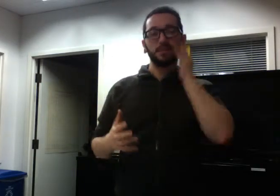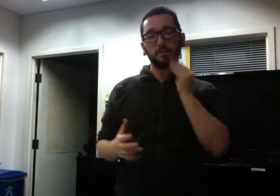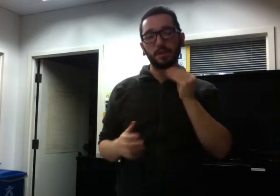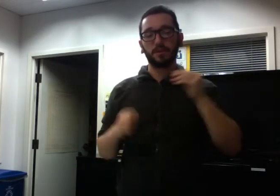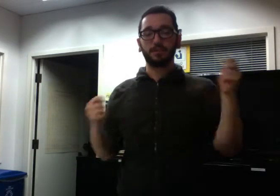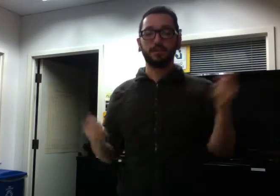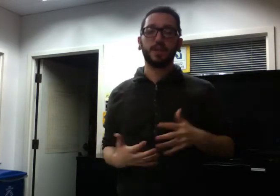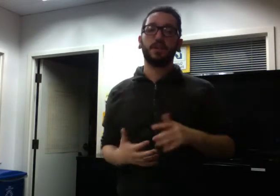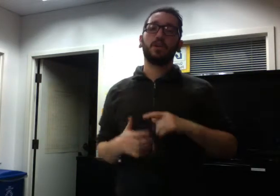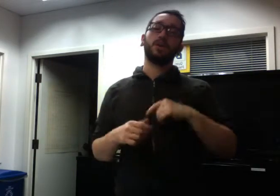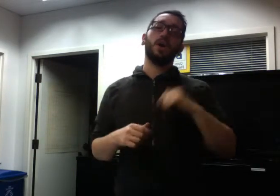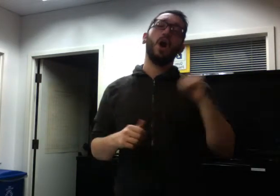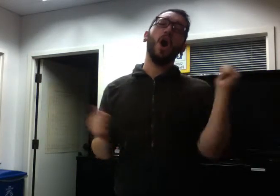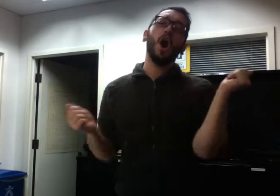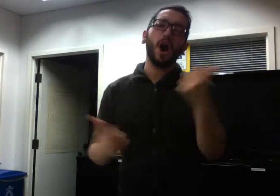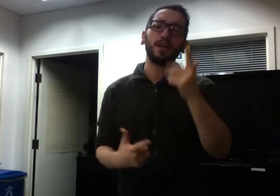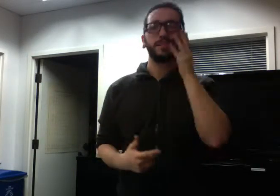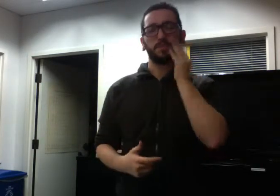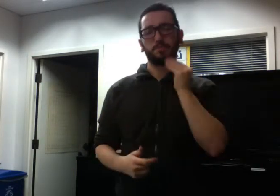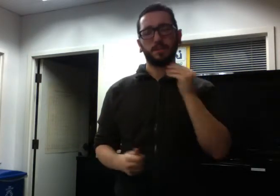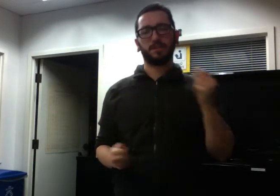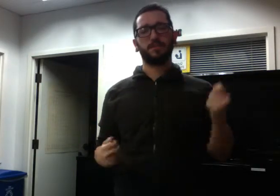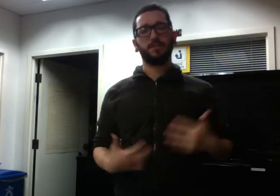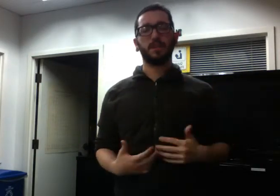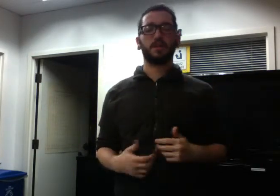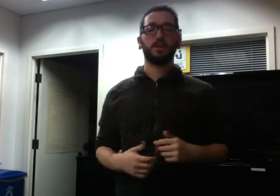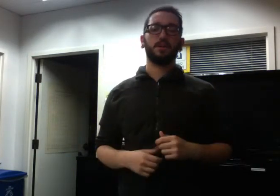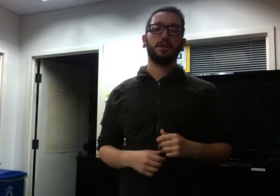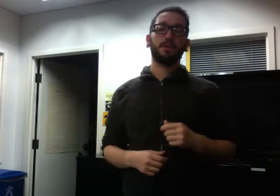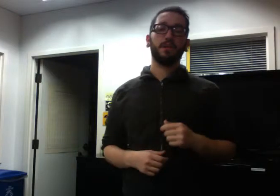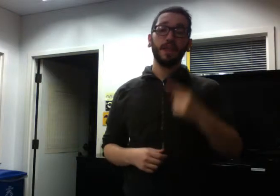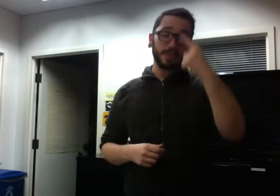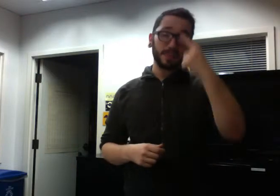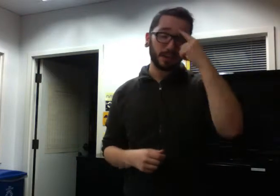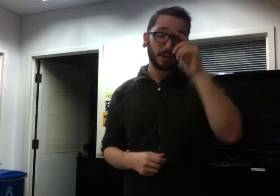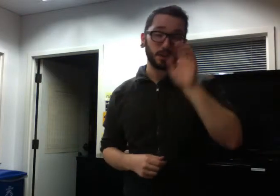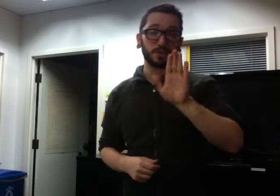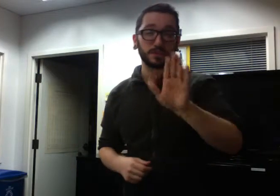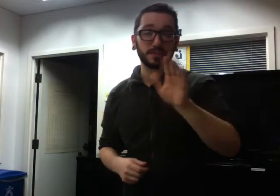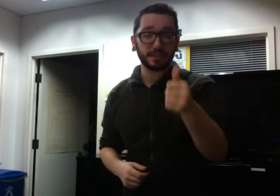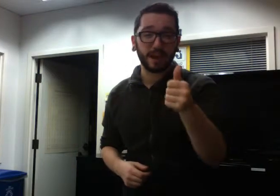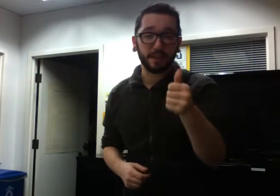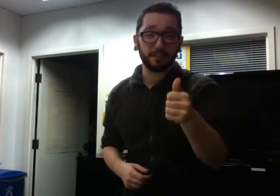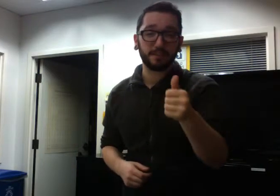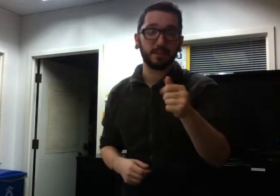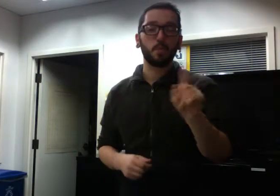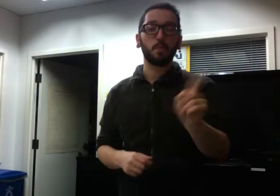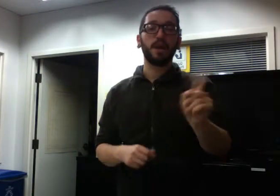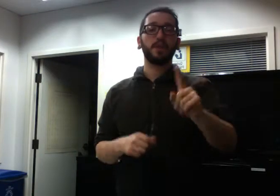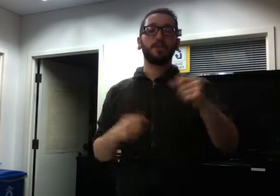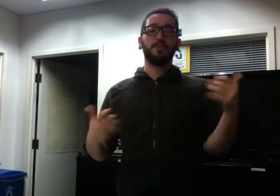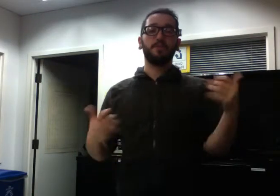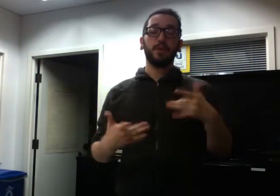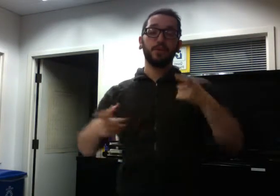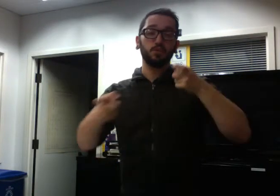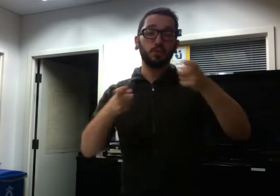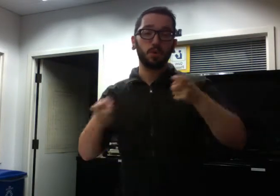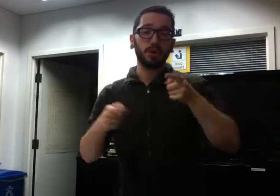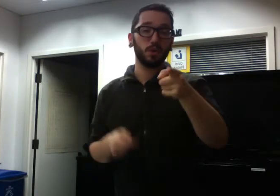Think about it. Where is fear controlling you right now? We all have fear in